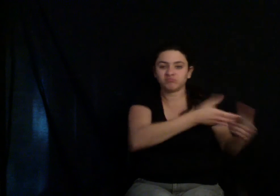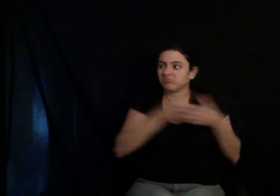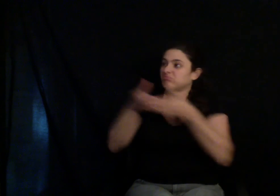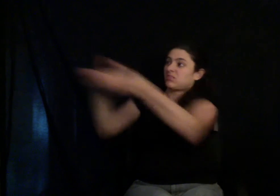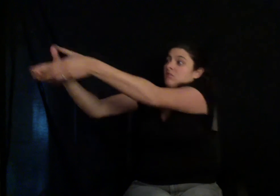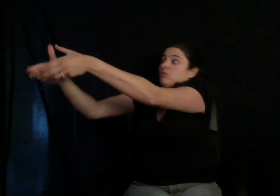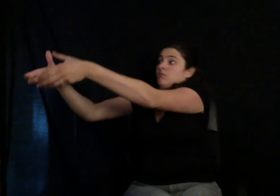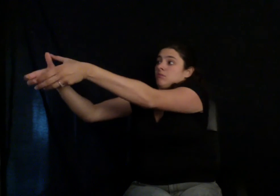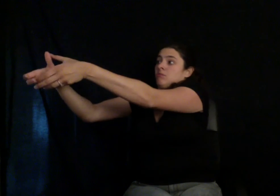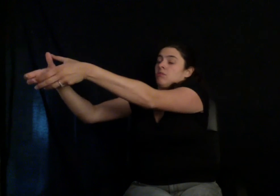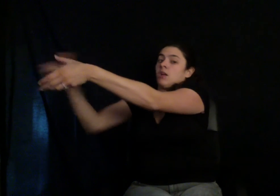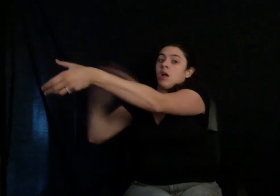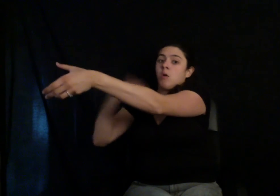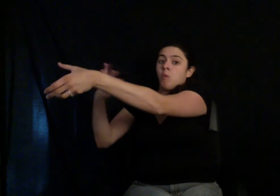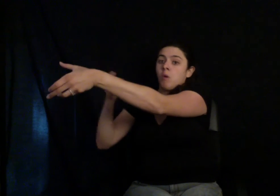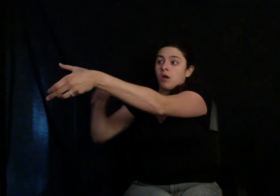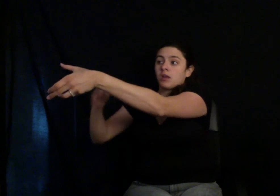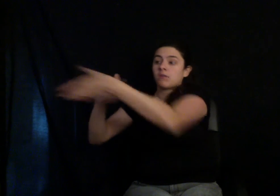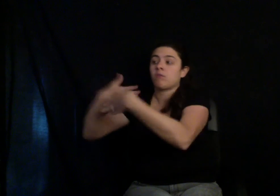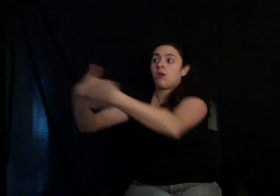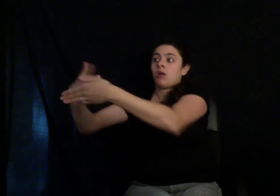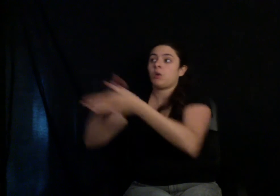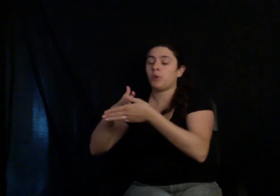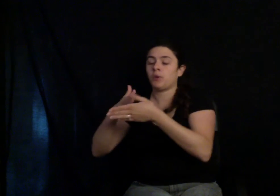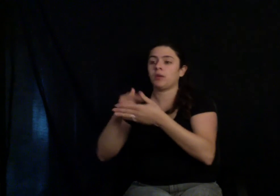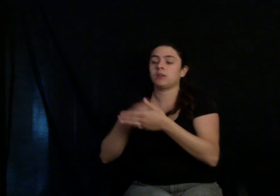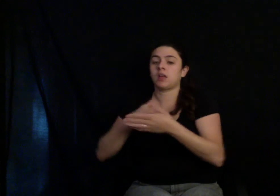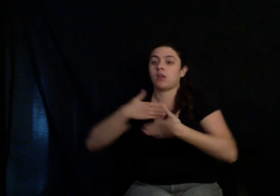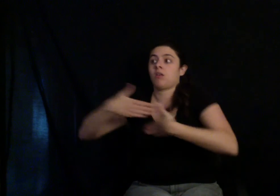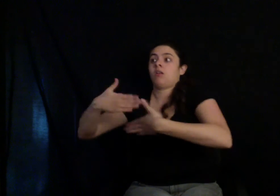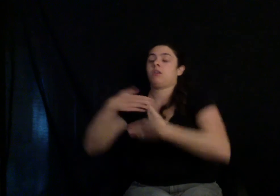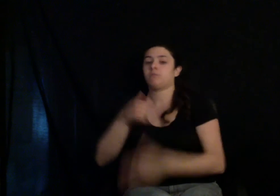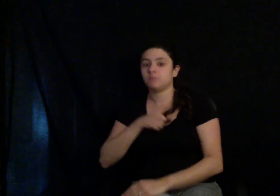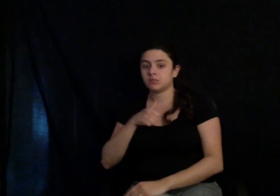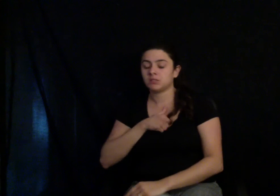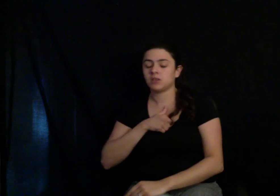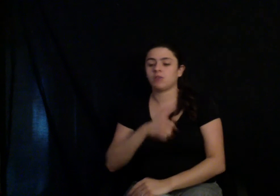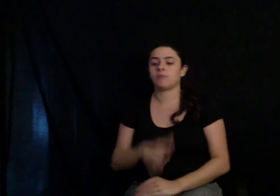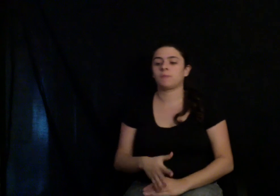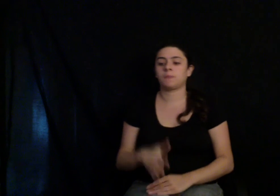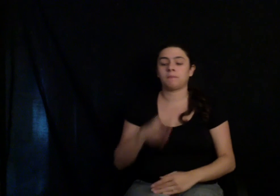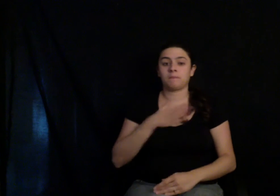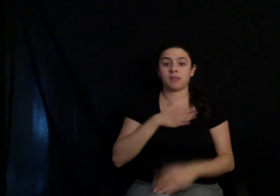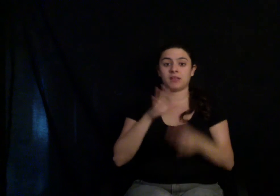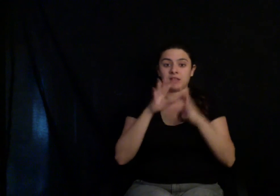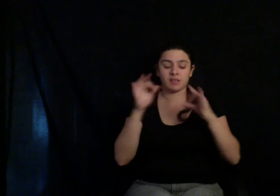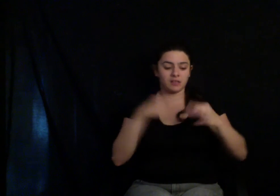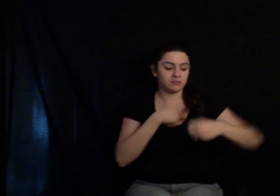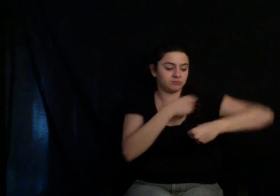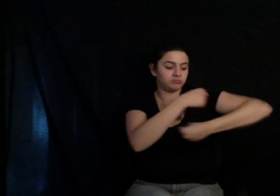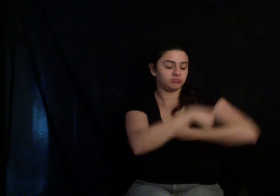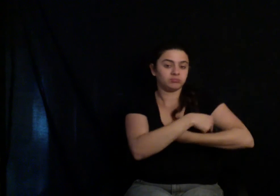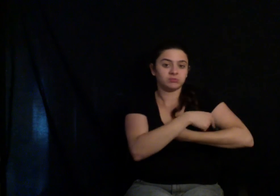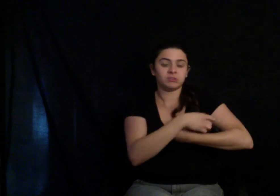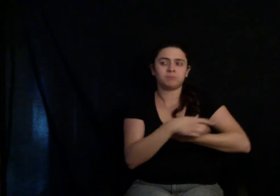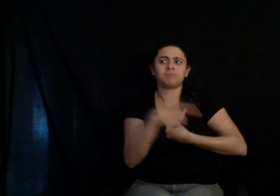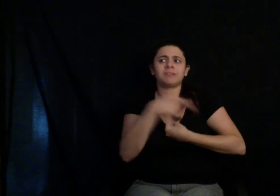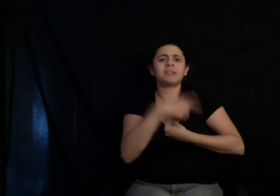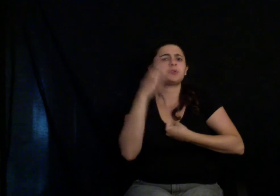cats. I took a breath of air myself, and then holding my cat like really tight. But he actually knew something was up. He was like, save